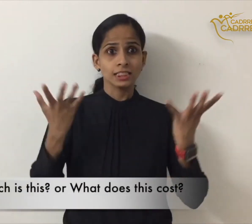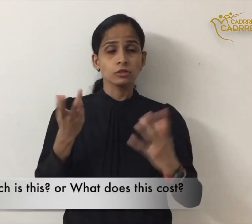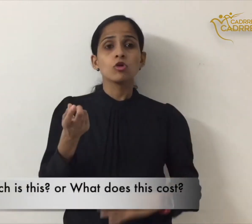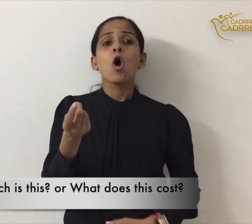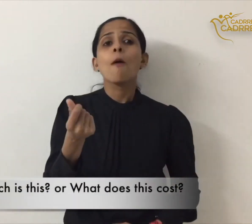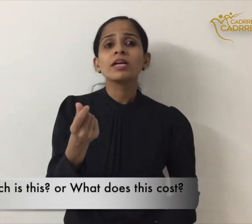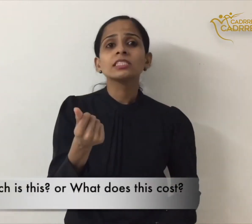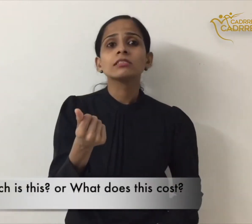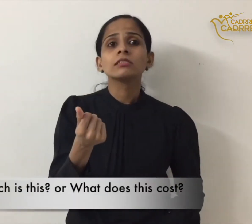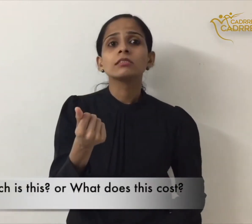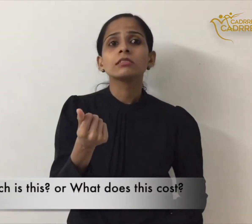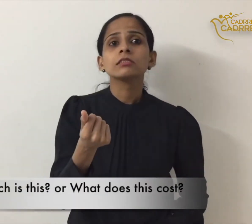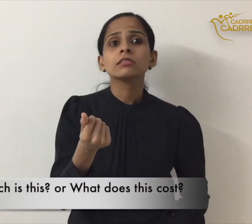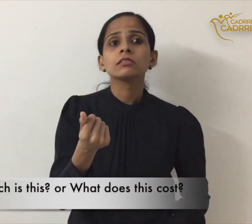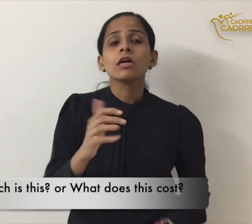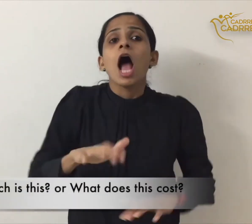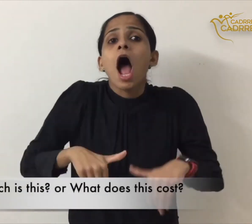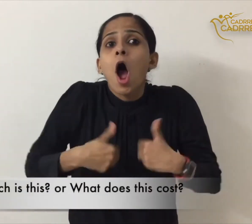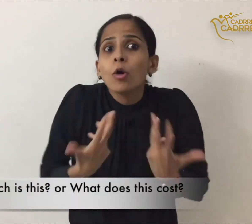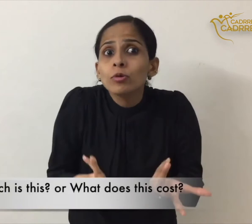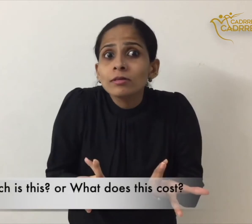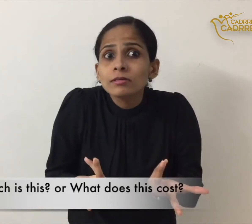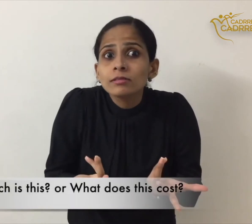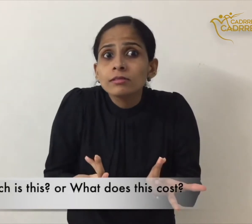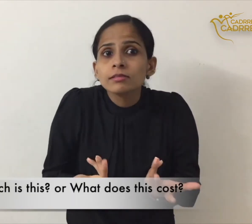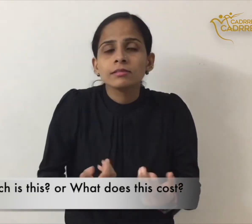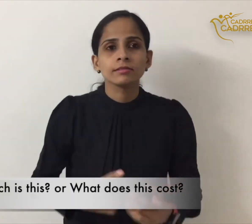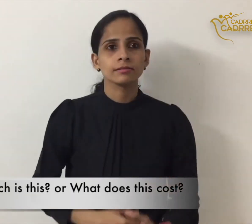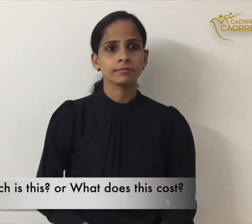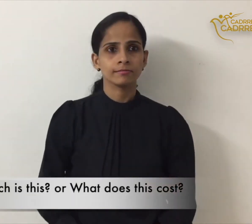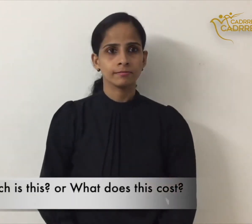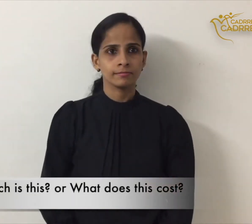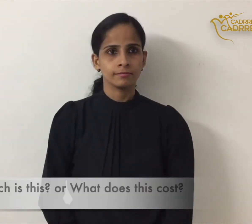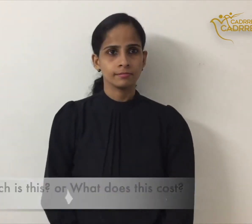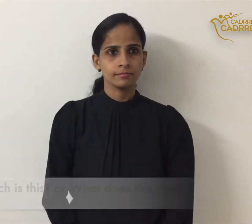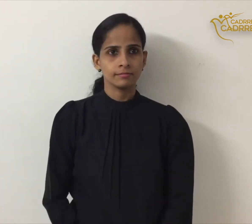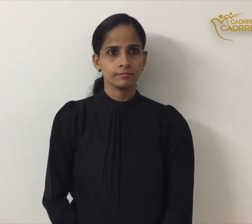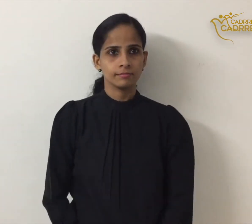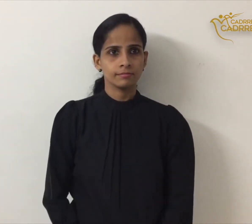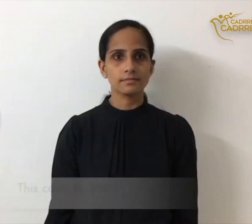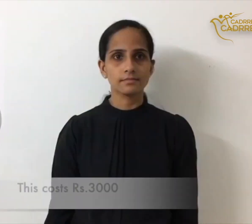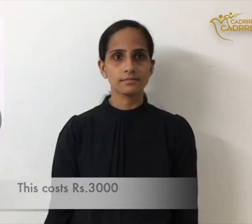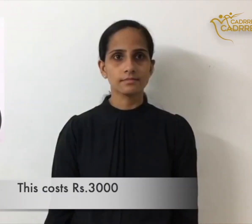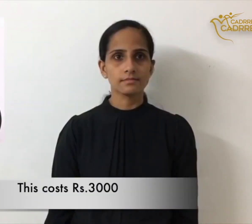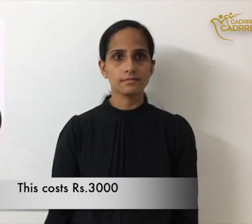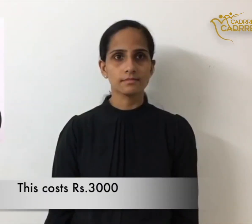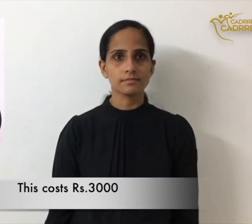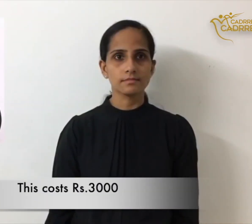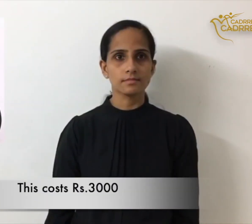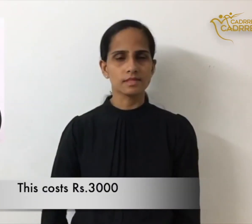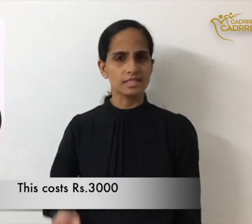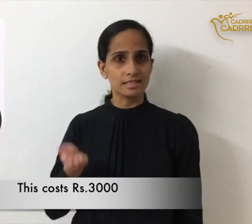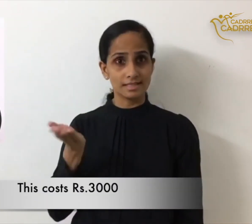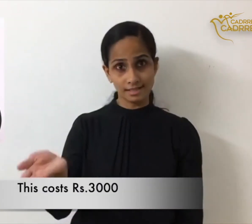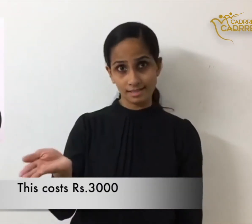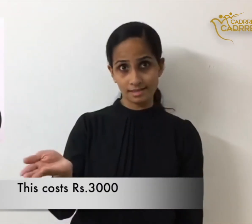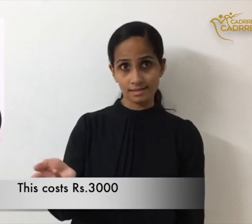How much is this? Or what does this cost? This costs